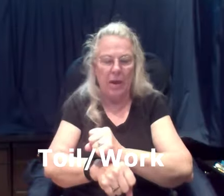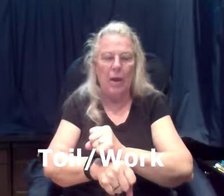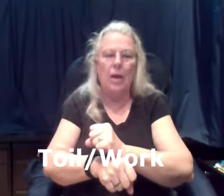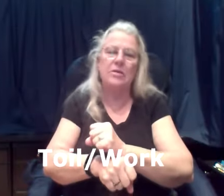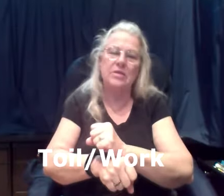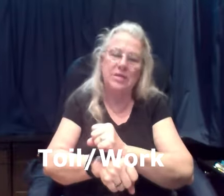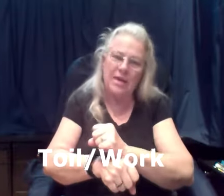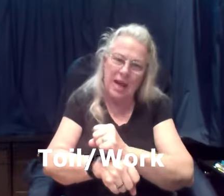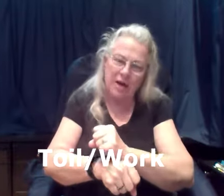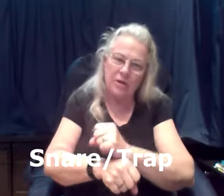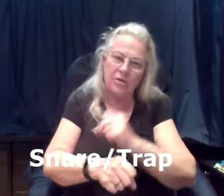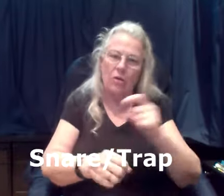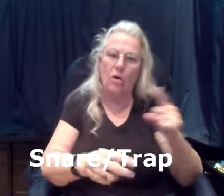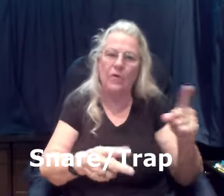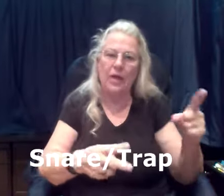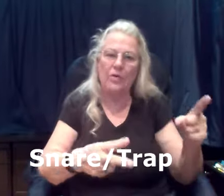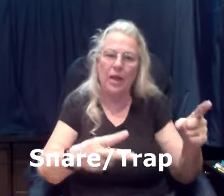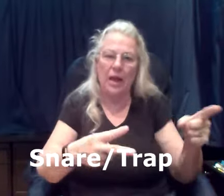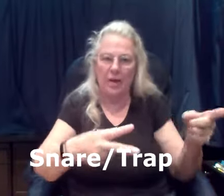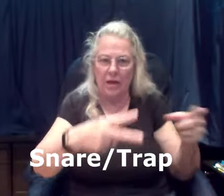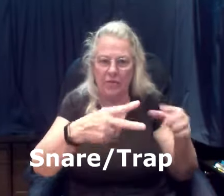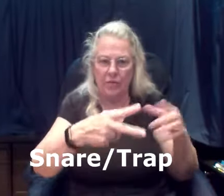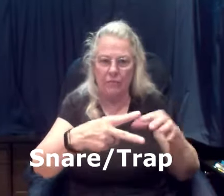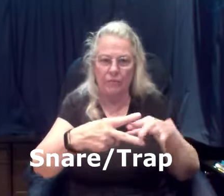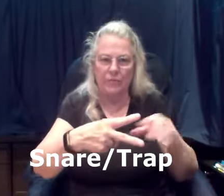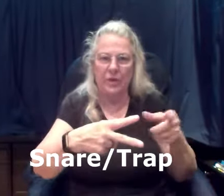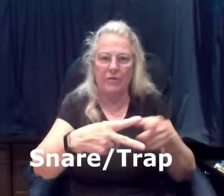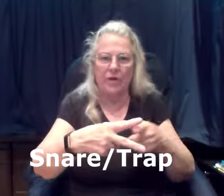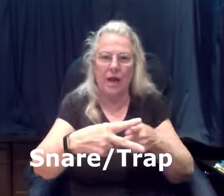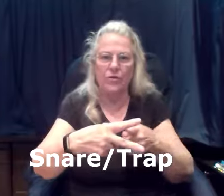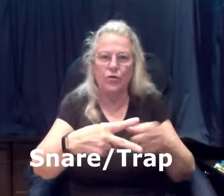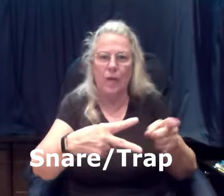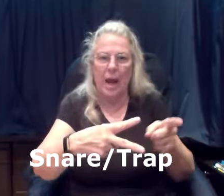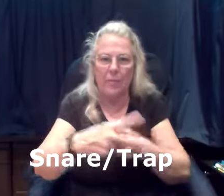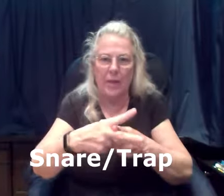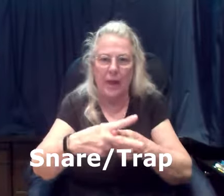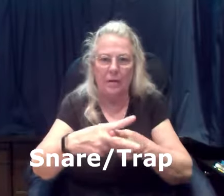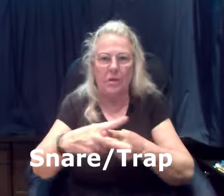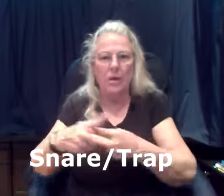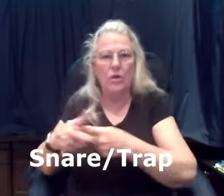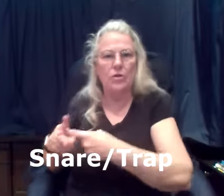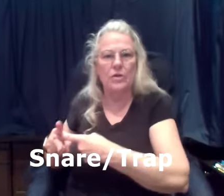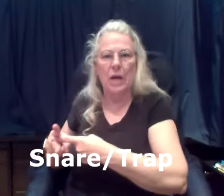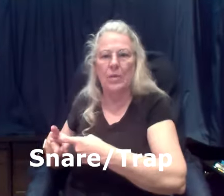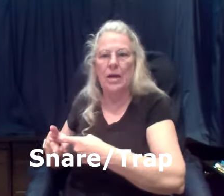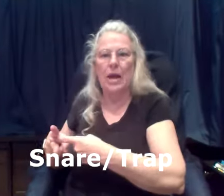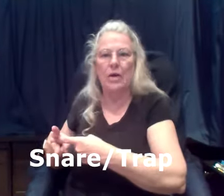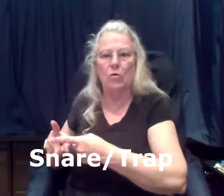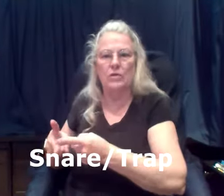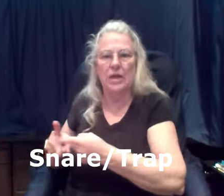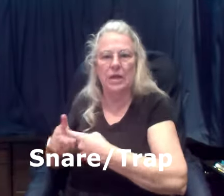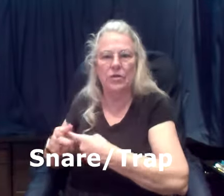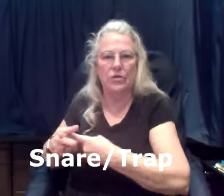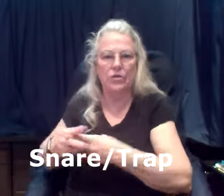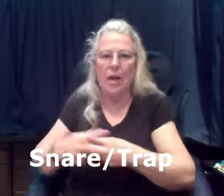Snares, though, on the other hand, and if you think of a trap, and your dominant hand goes into the trap and